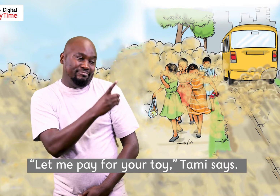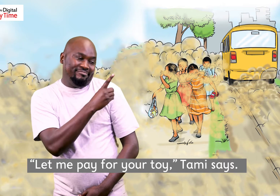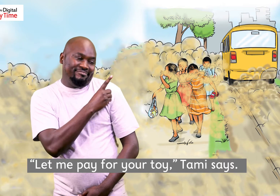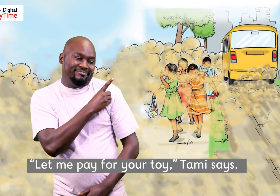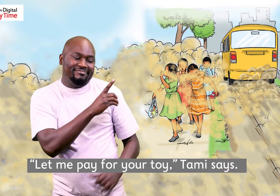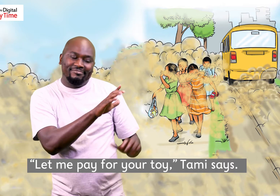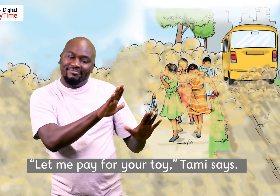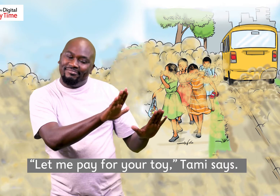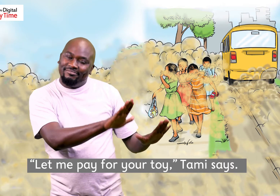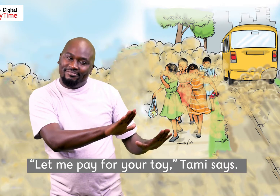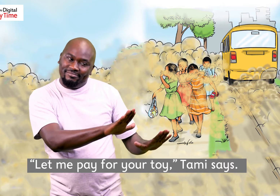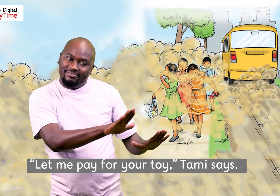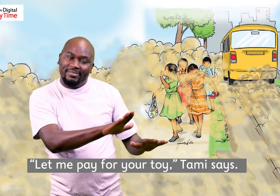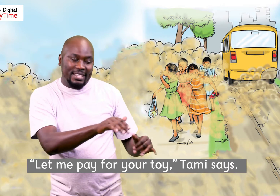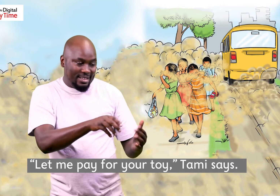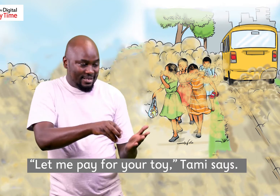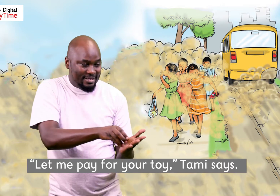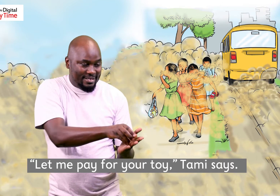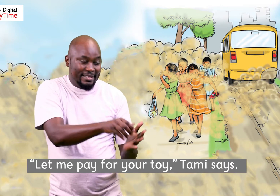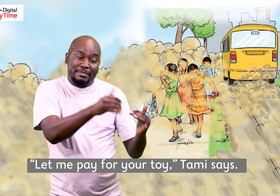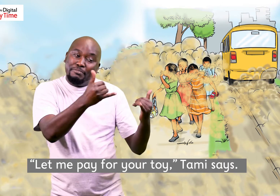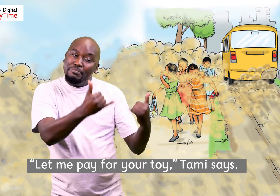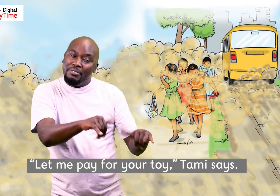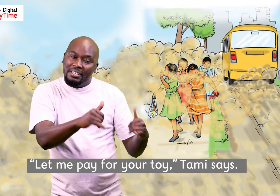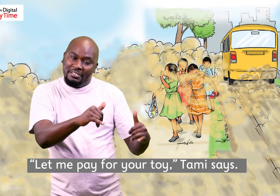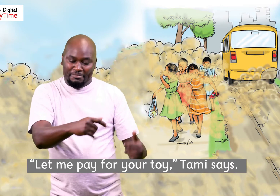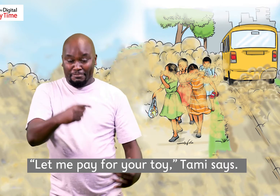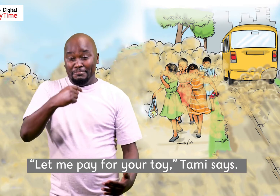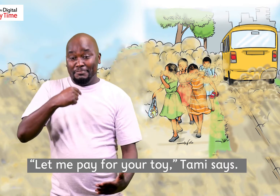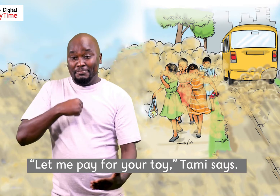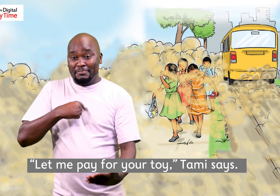Let me pay for your toy, Tammy says.